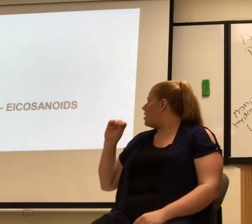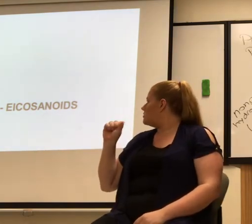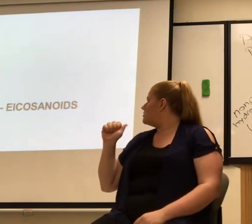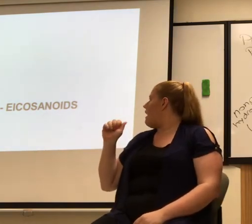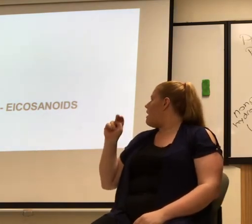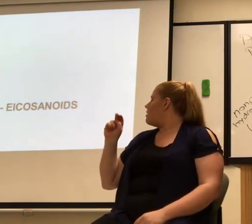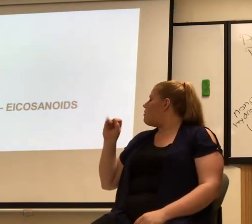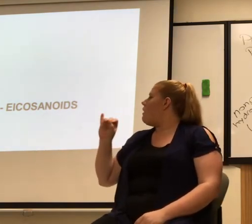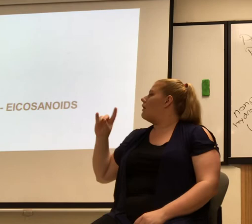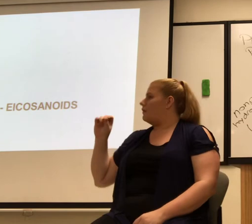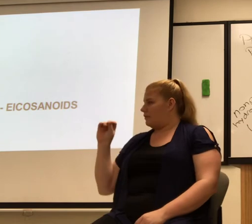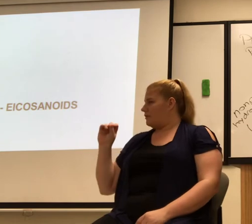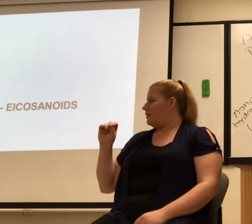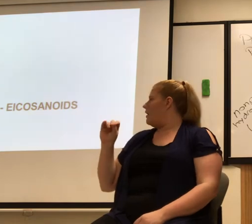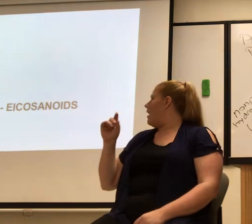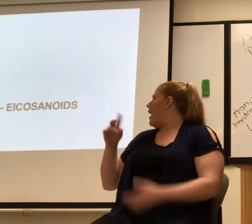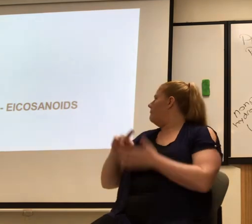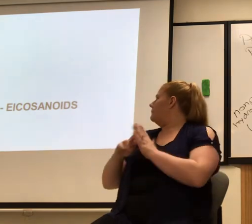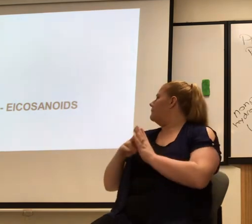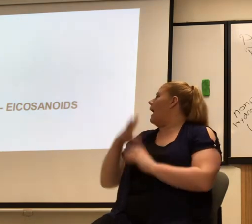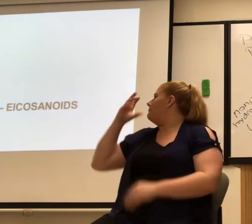Not responsible.